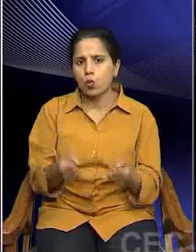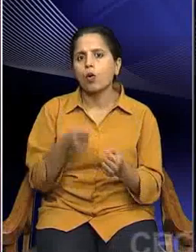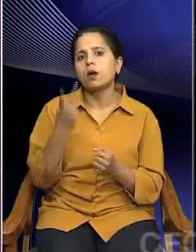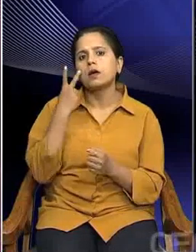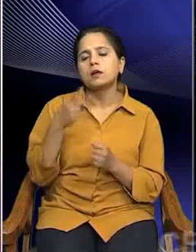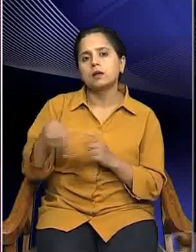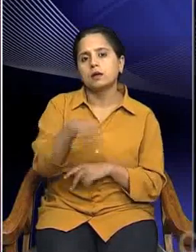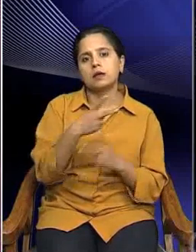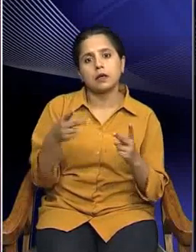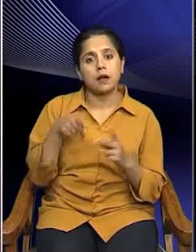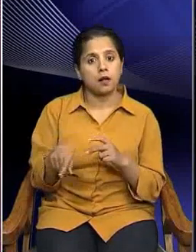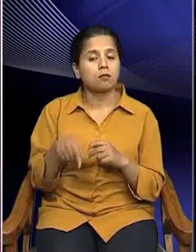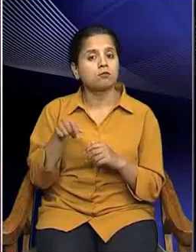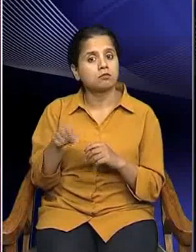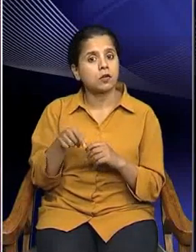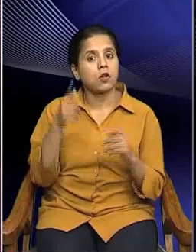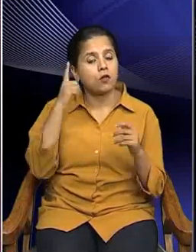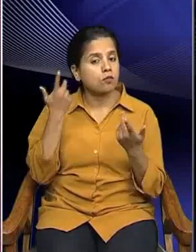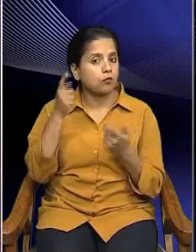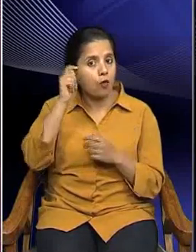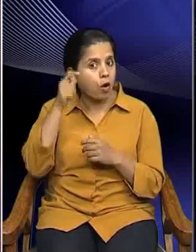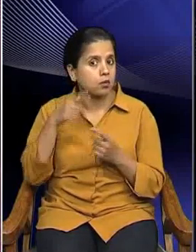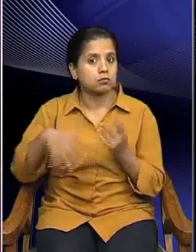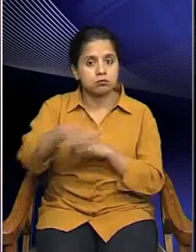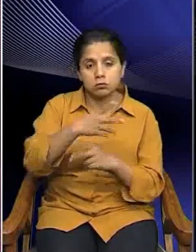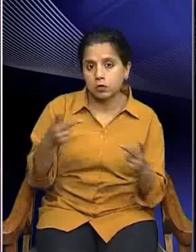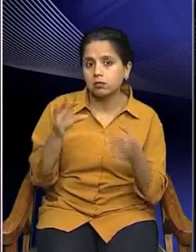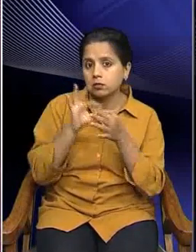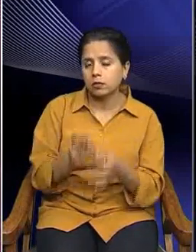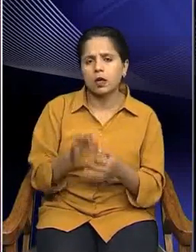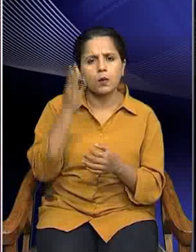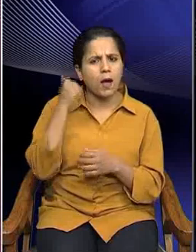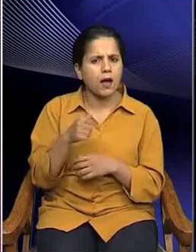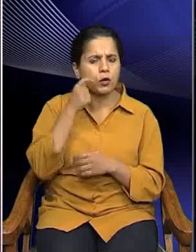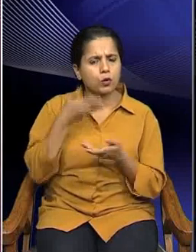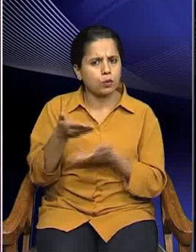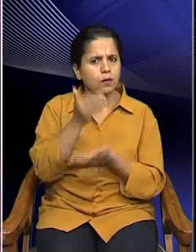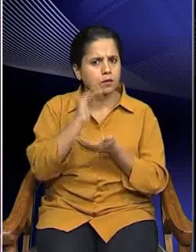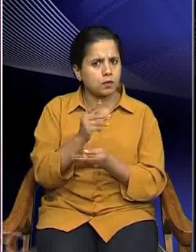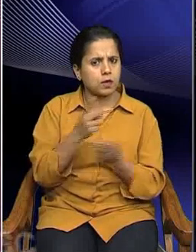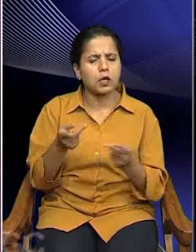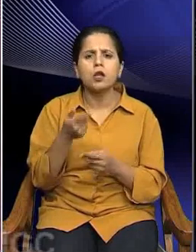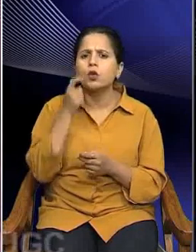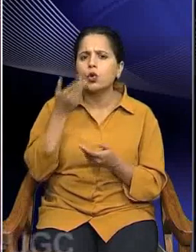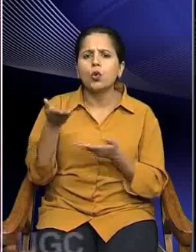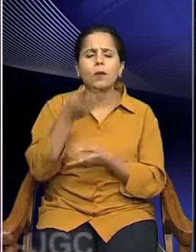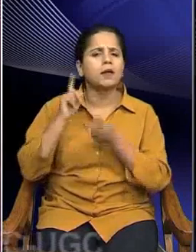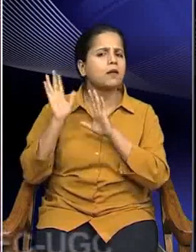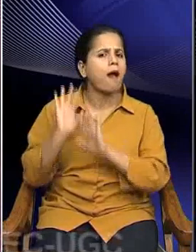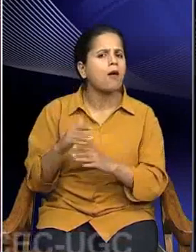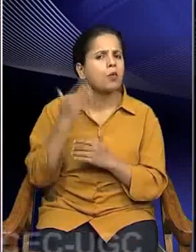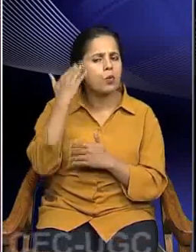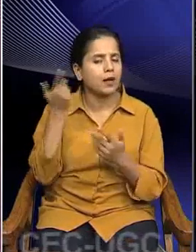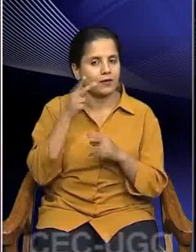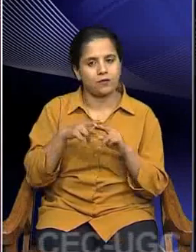these modern and Western societies context. So why human fertility exists in human history? If you look at the human